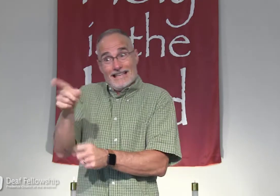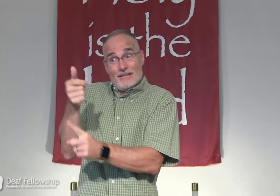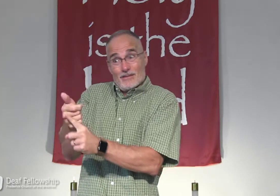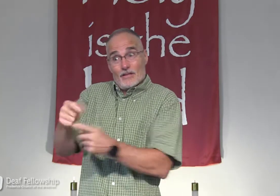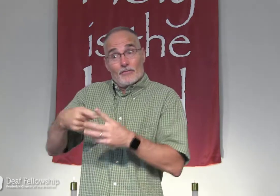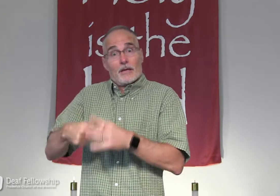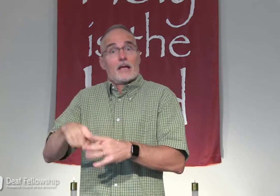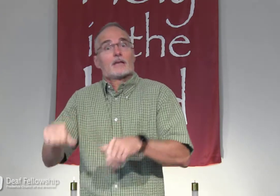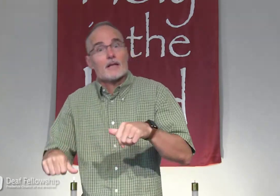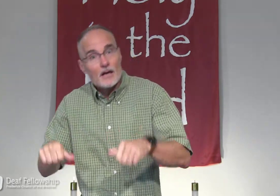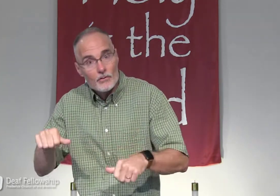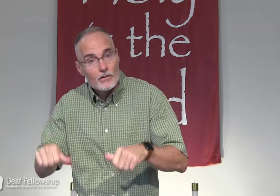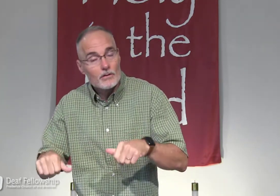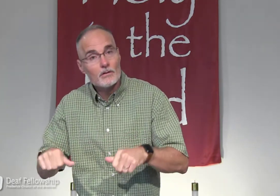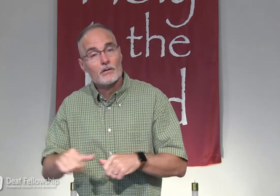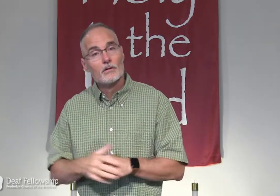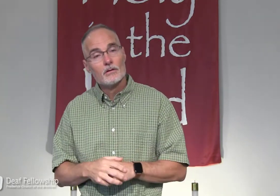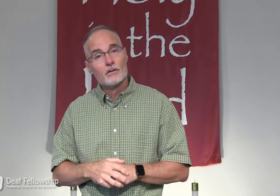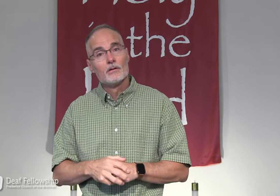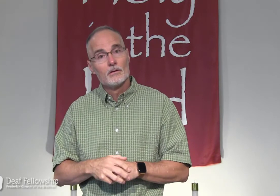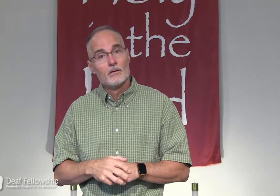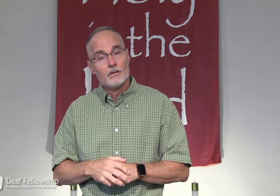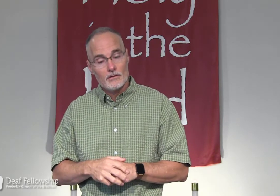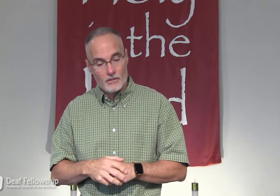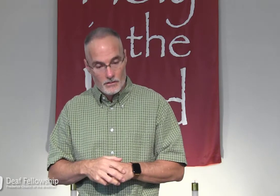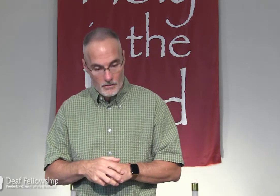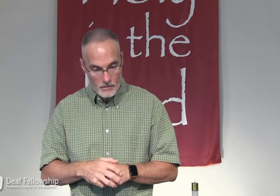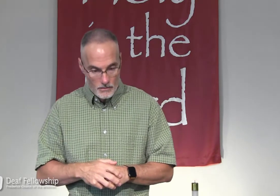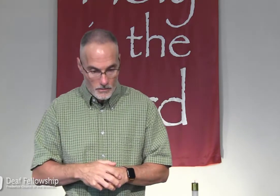own faith he began to doubt.